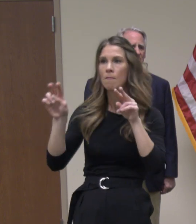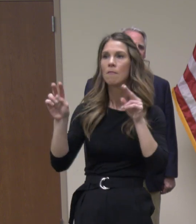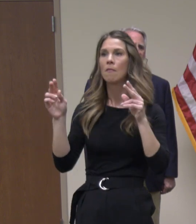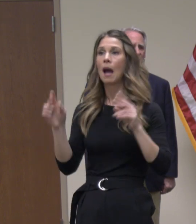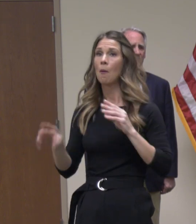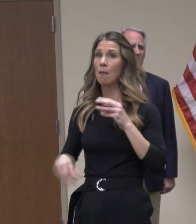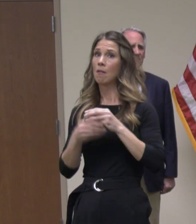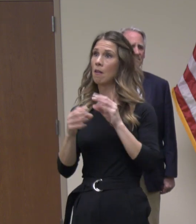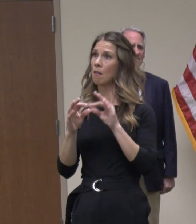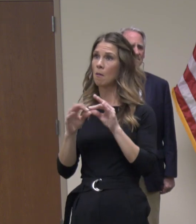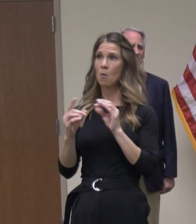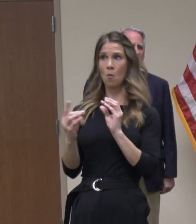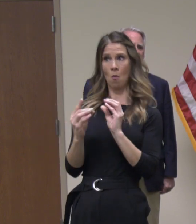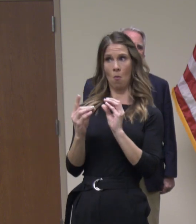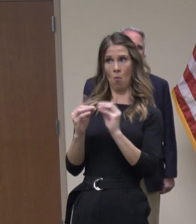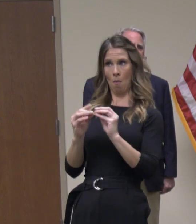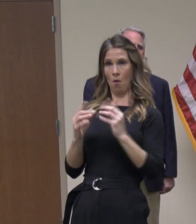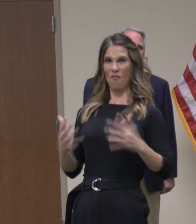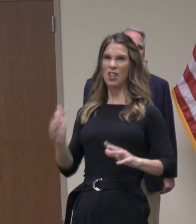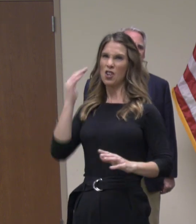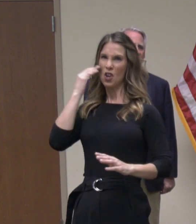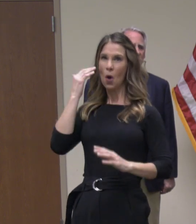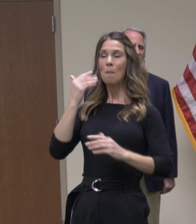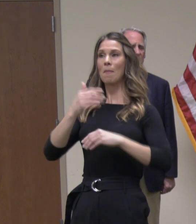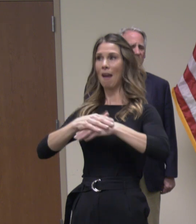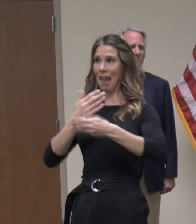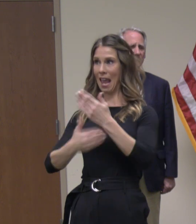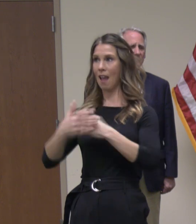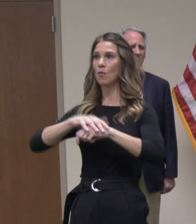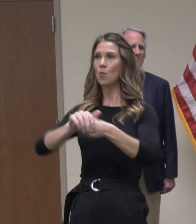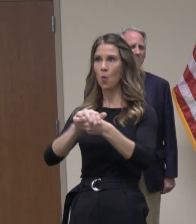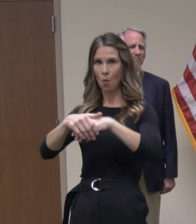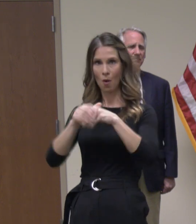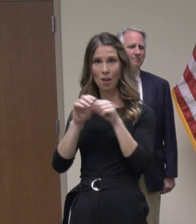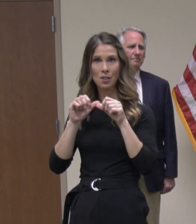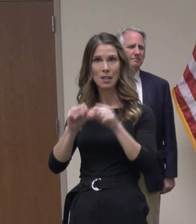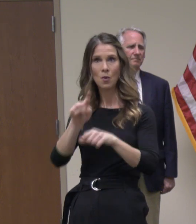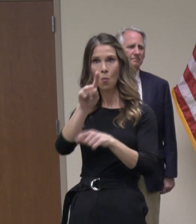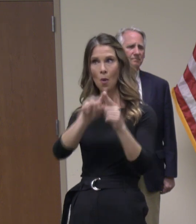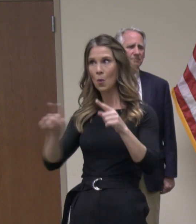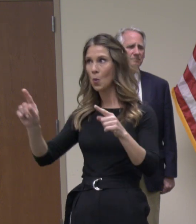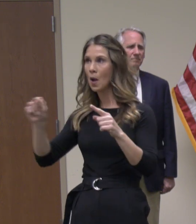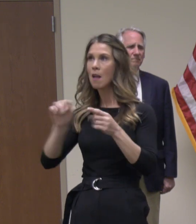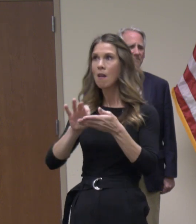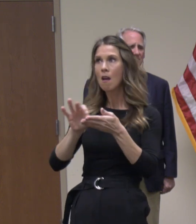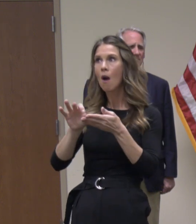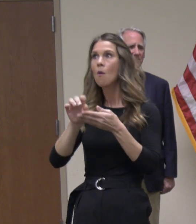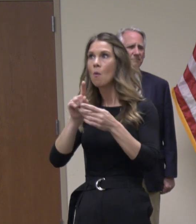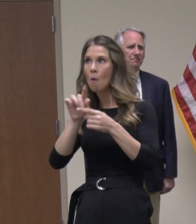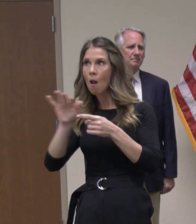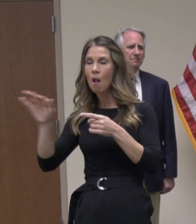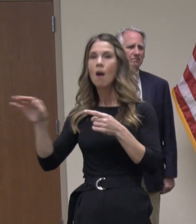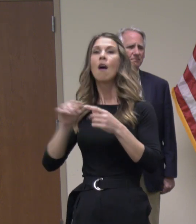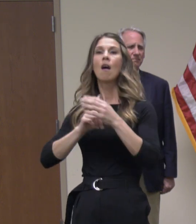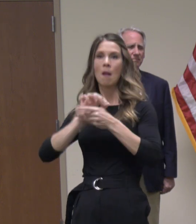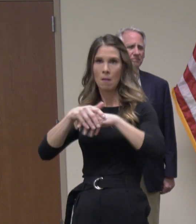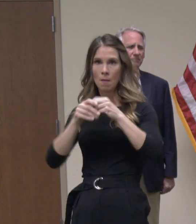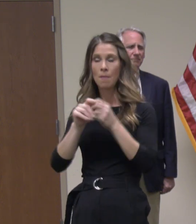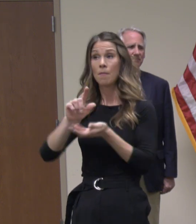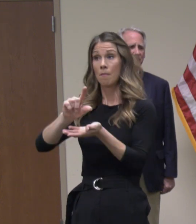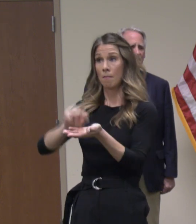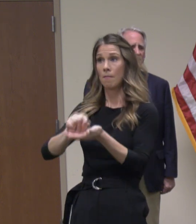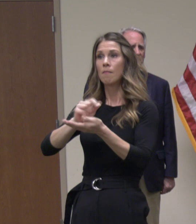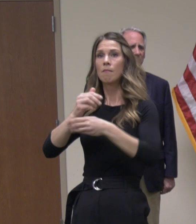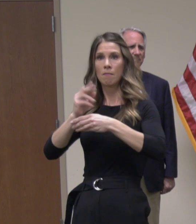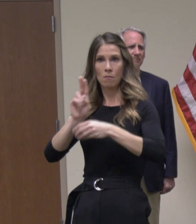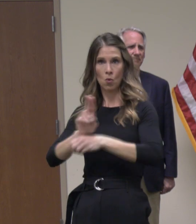you have all done this. Wash your hands frequently for 20 seconds, use hand sanitizer often, cover your mouth